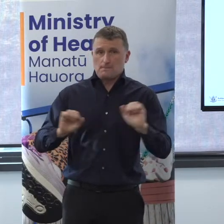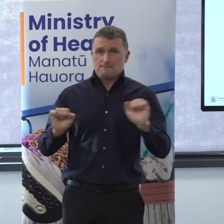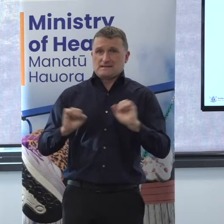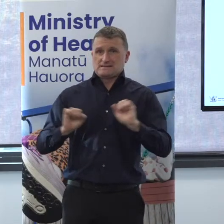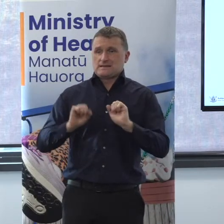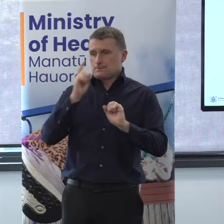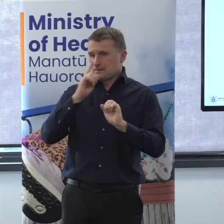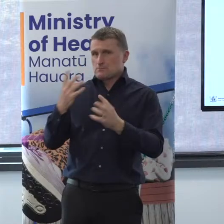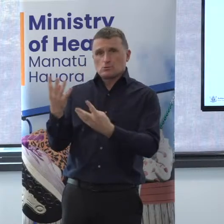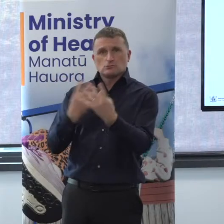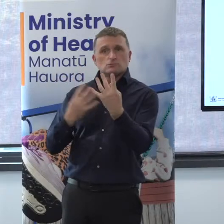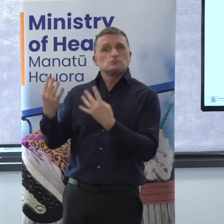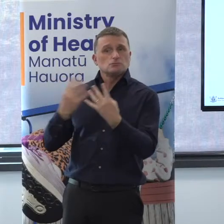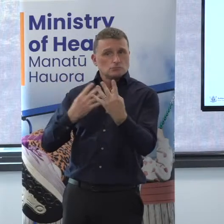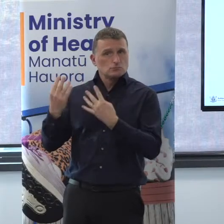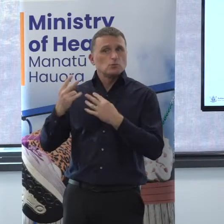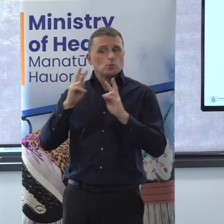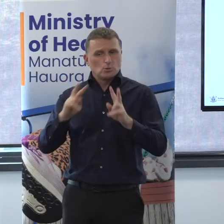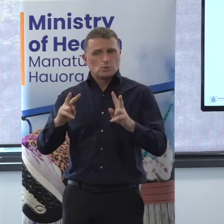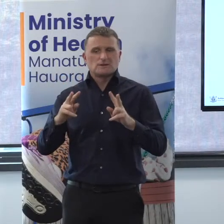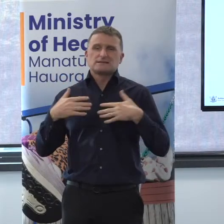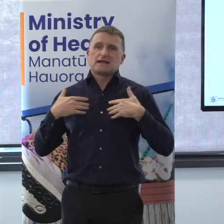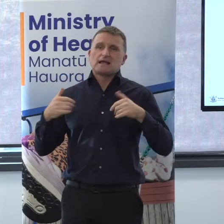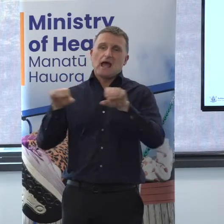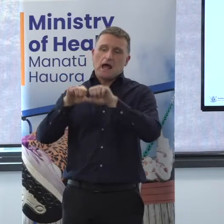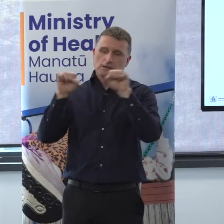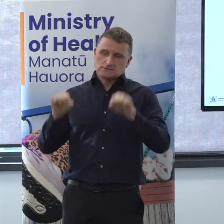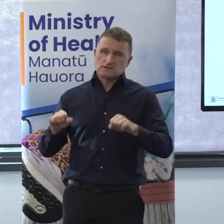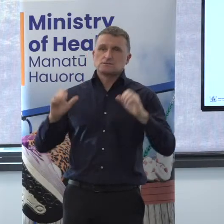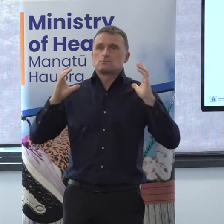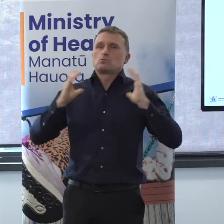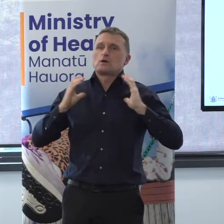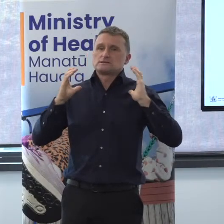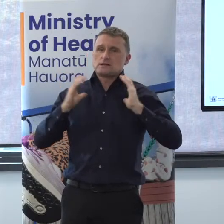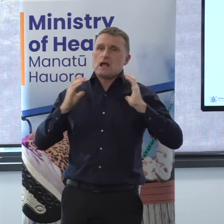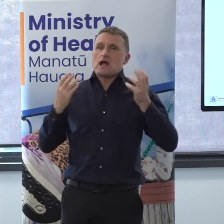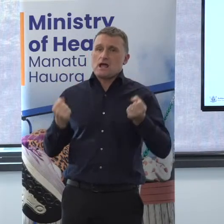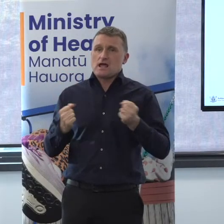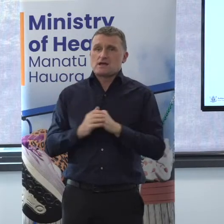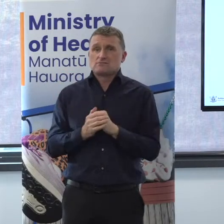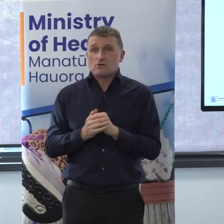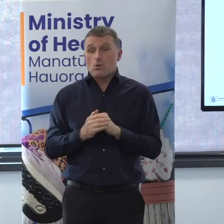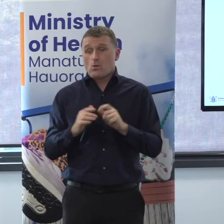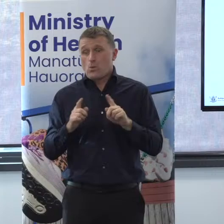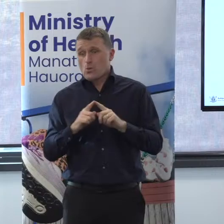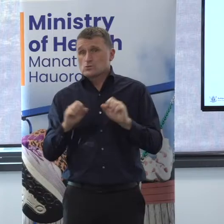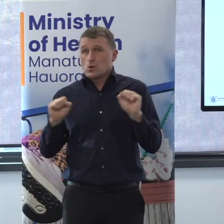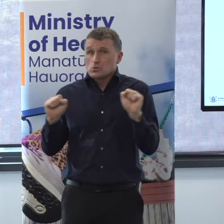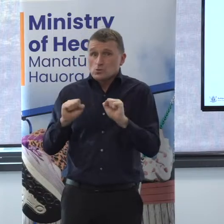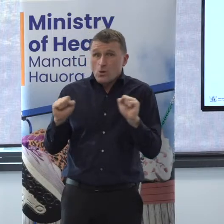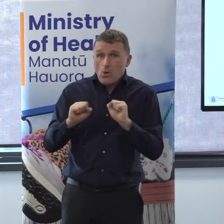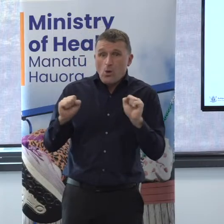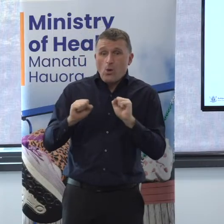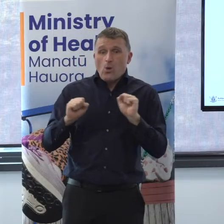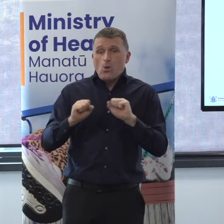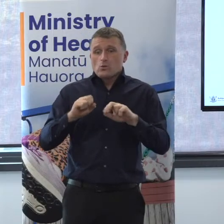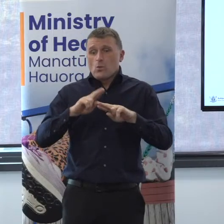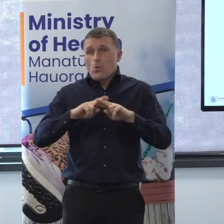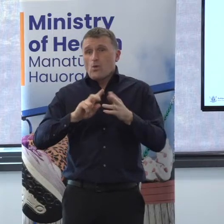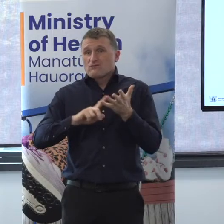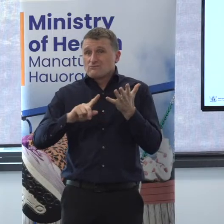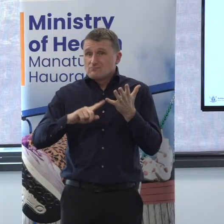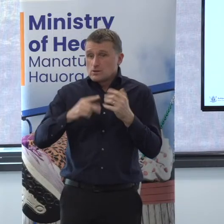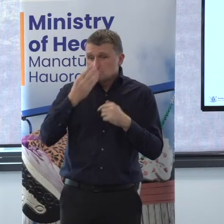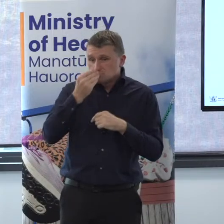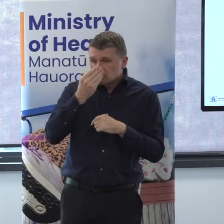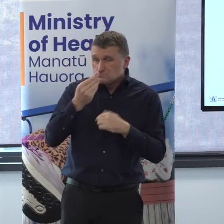increased pressure on the whole of the health system. This may, of course, get worse as the impact of cold and flu starts to be felt across the